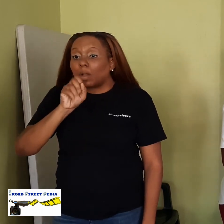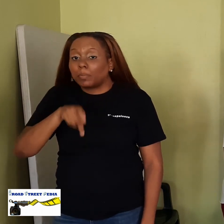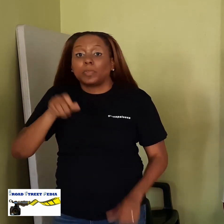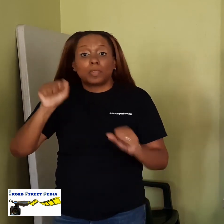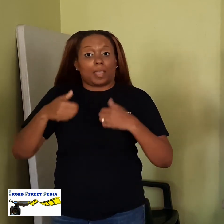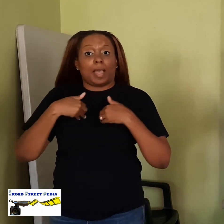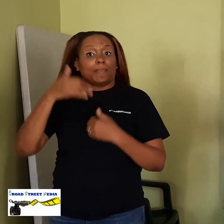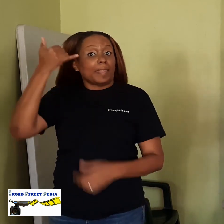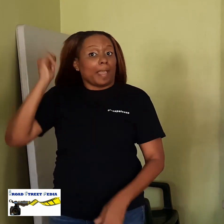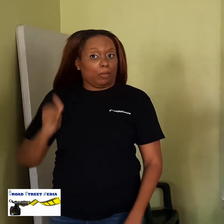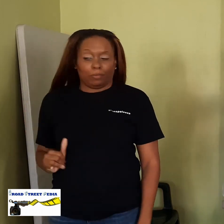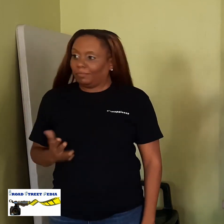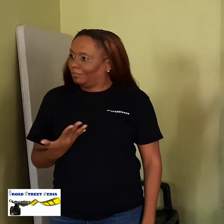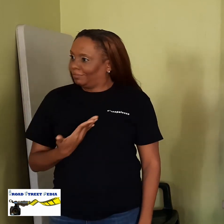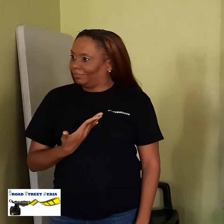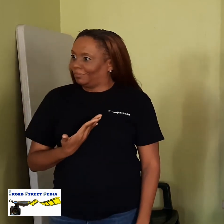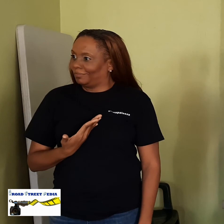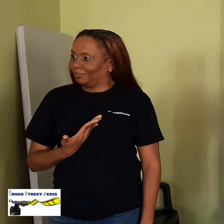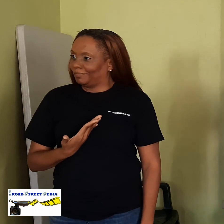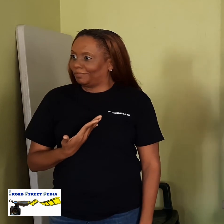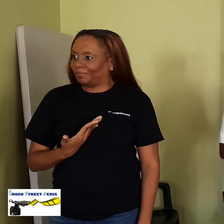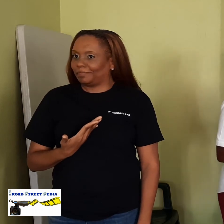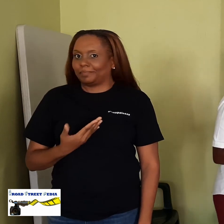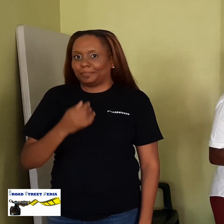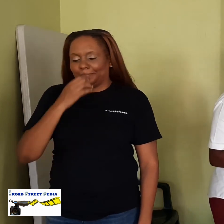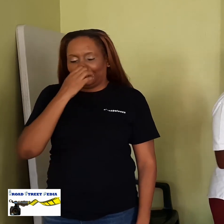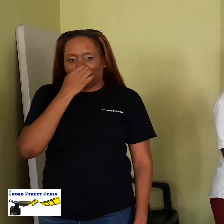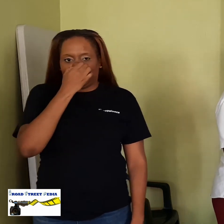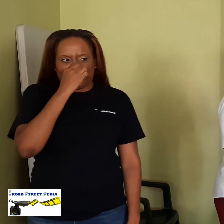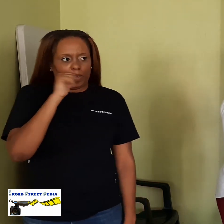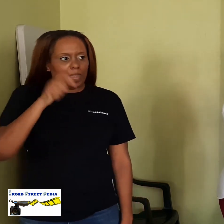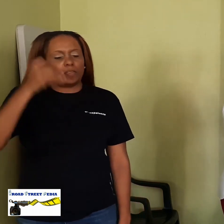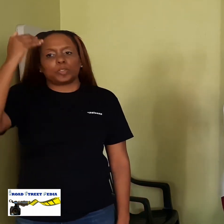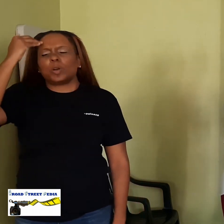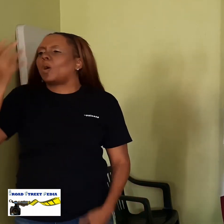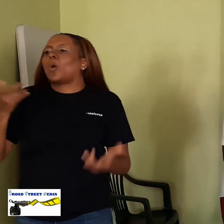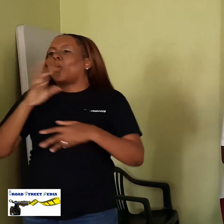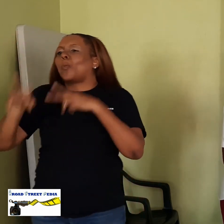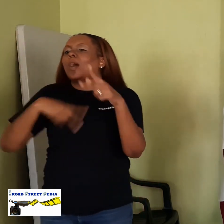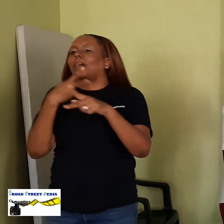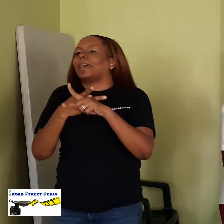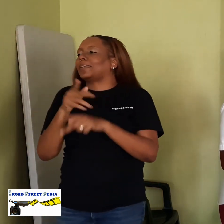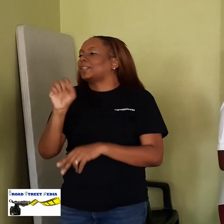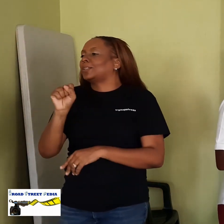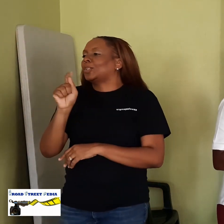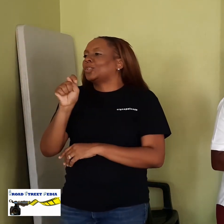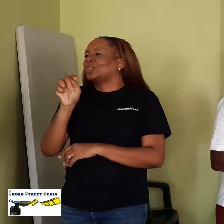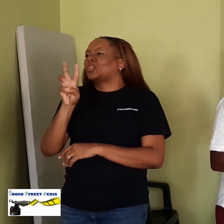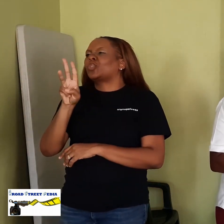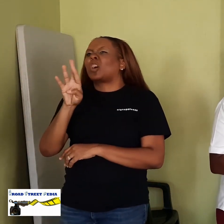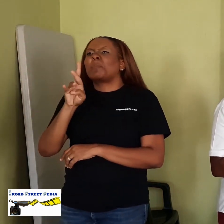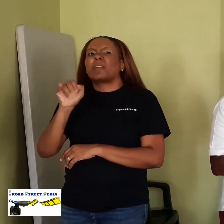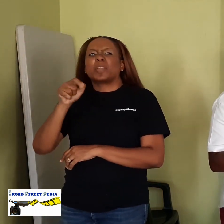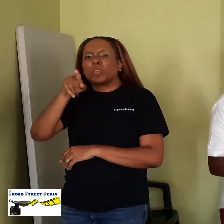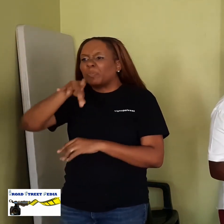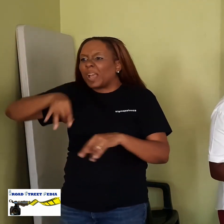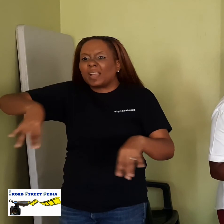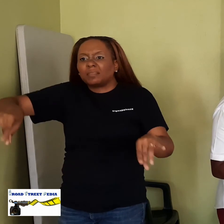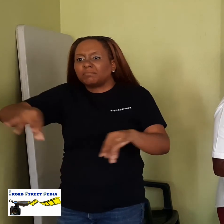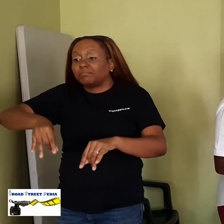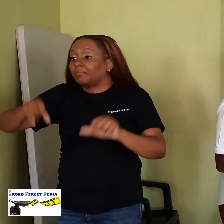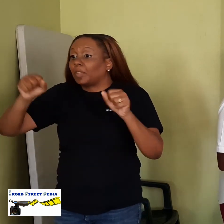strawberry. So you can't say, well, this strawberry not red because it's yellow. You have to know that the redness of that strawberry may be a bright